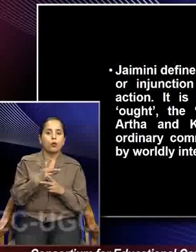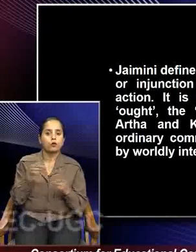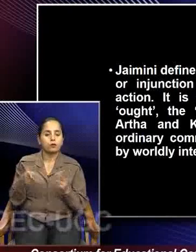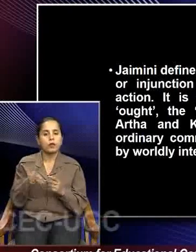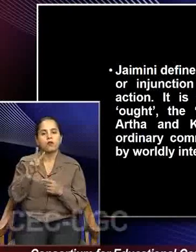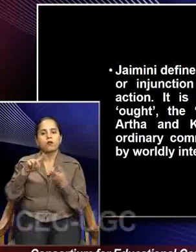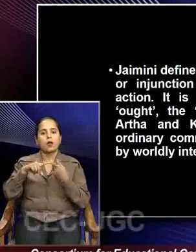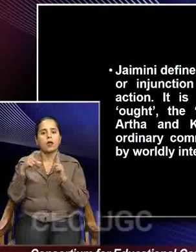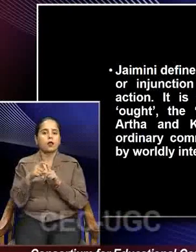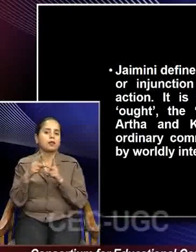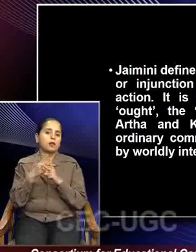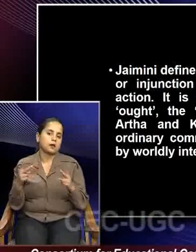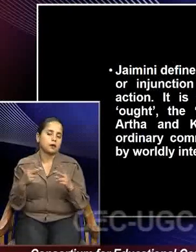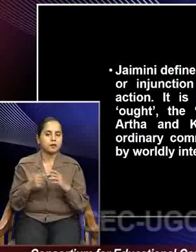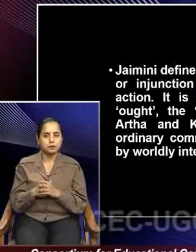Vedas.